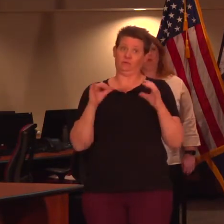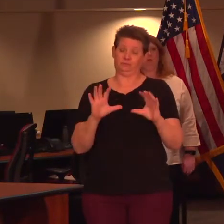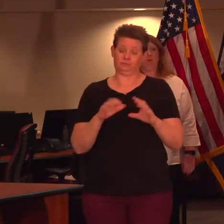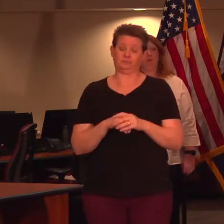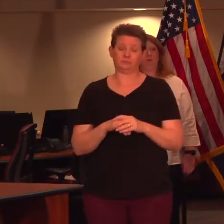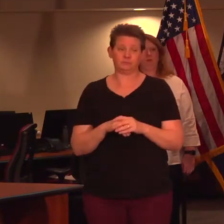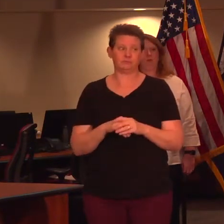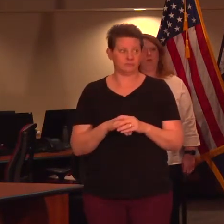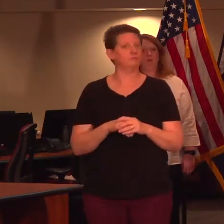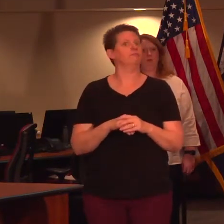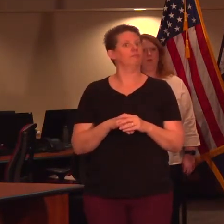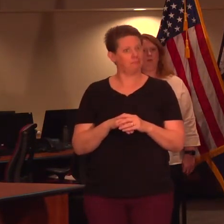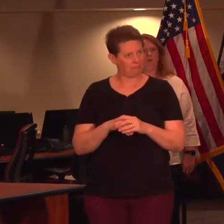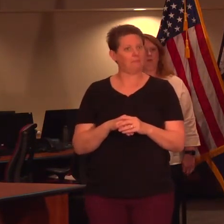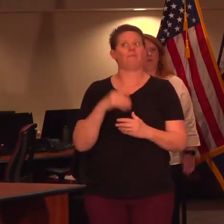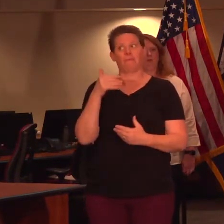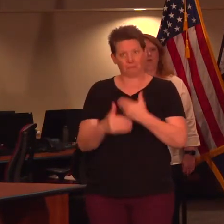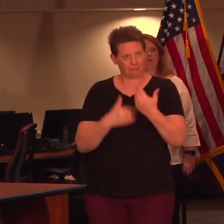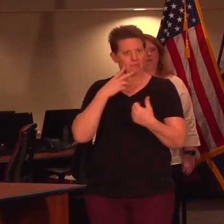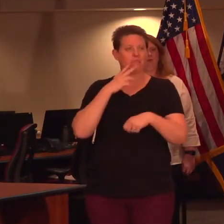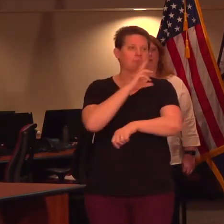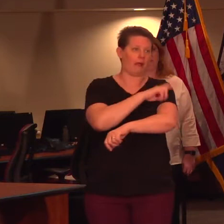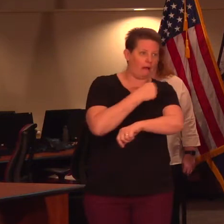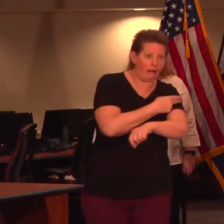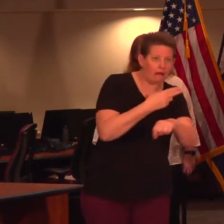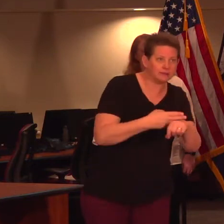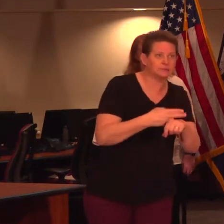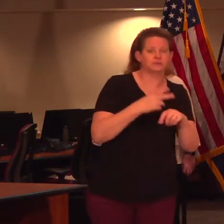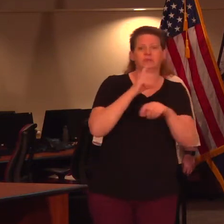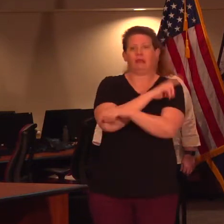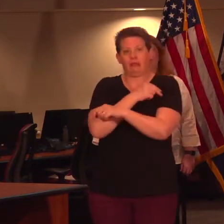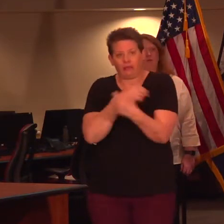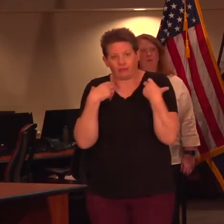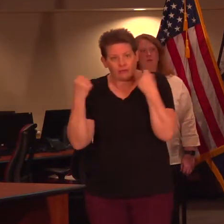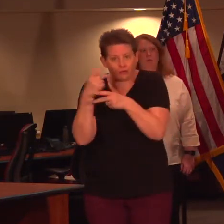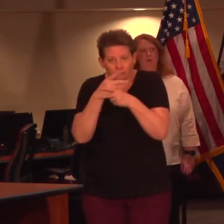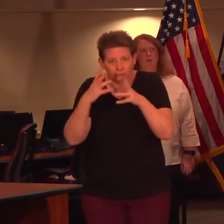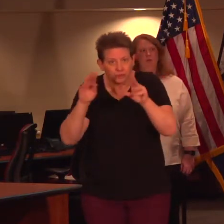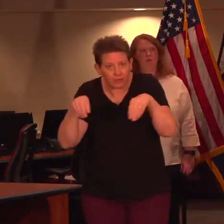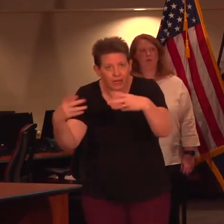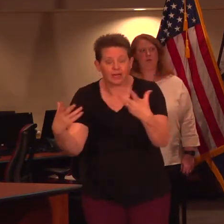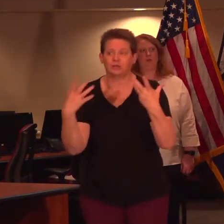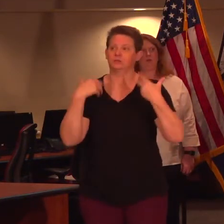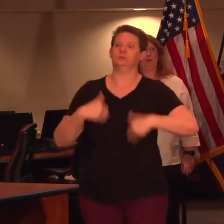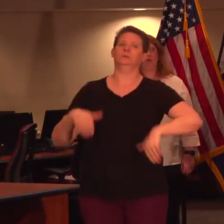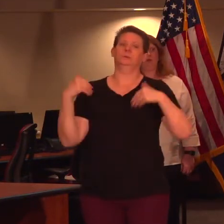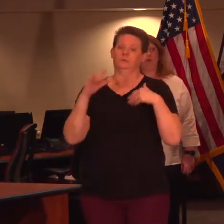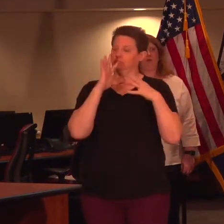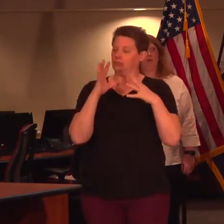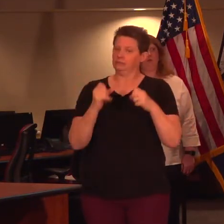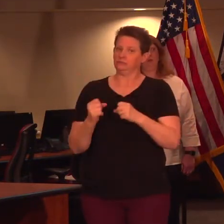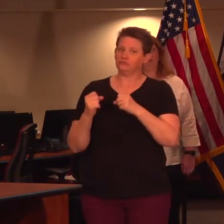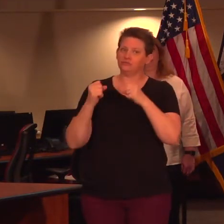we've made a lot of progress. Our hospitals, the healthcare providers have stood up in great